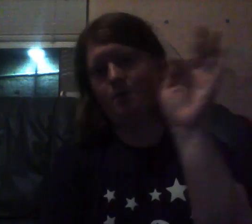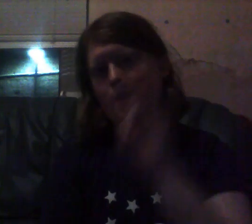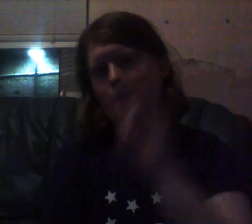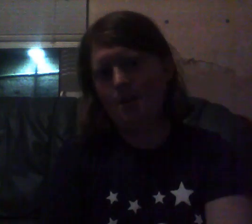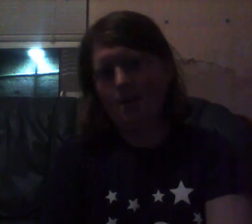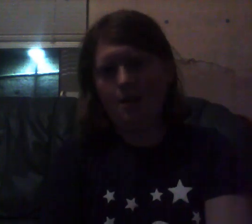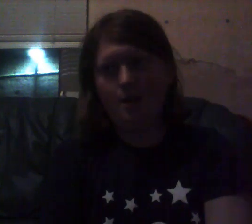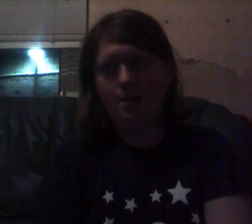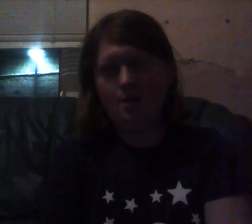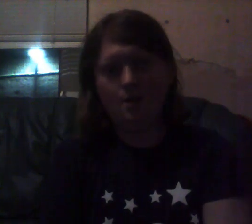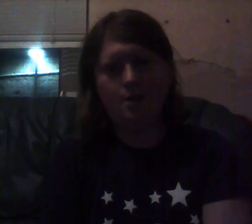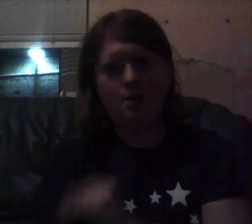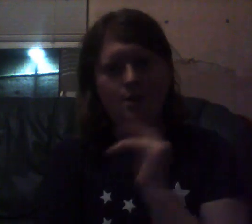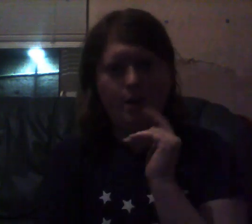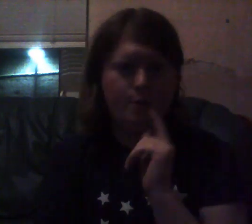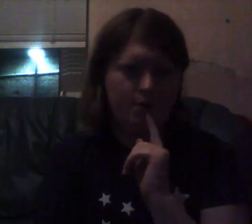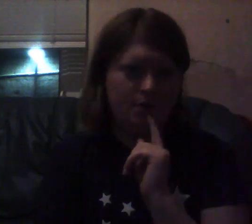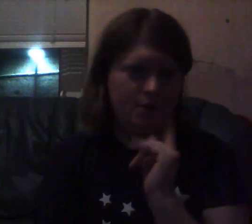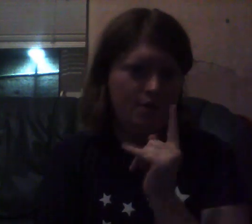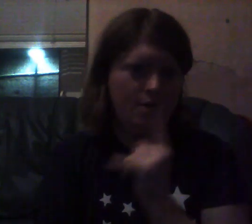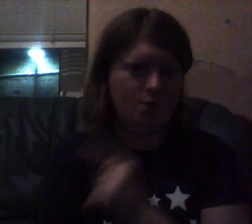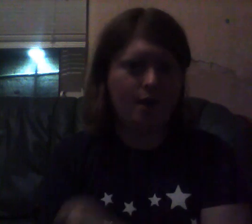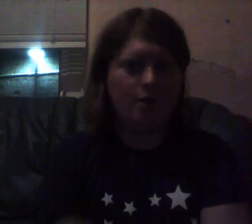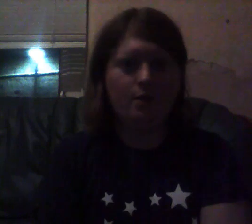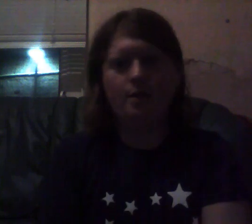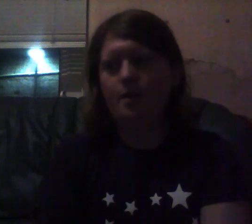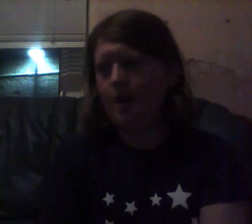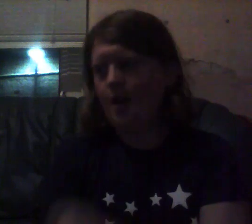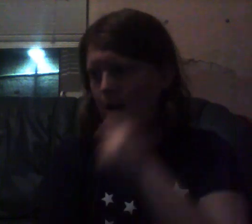page, because he writes books and he's got loads out, and